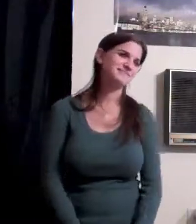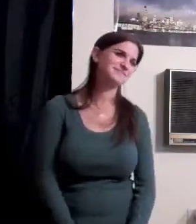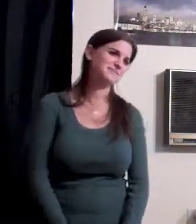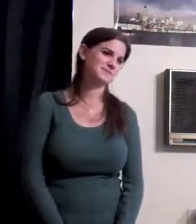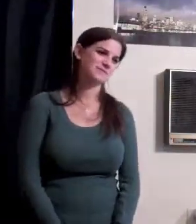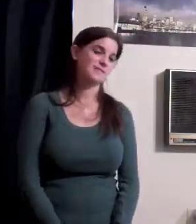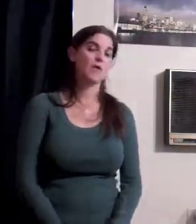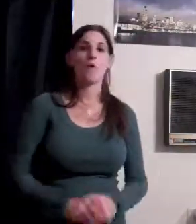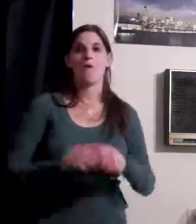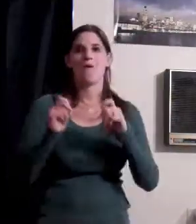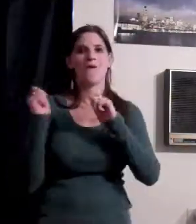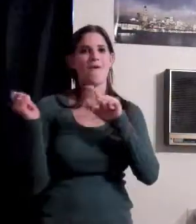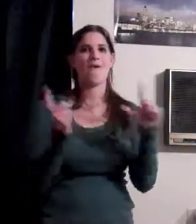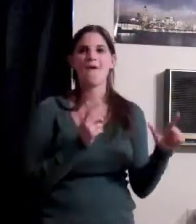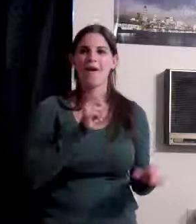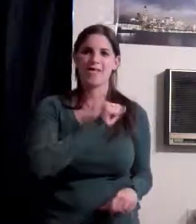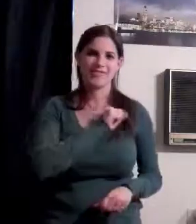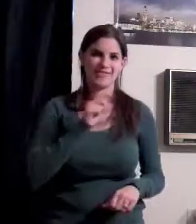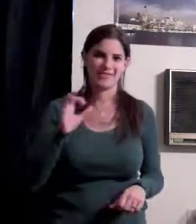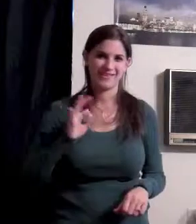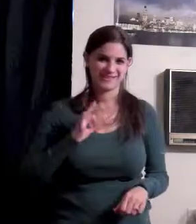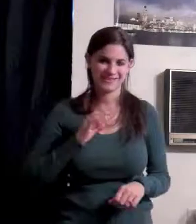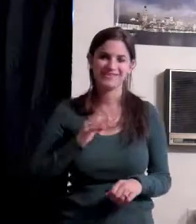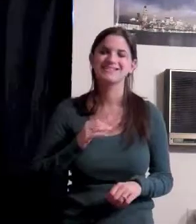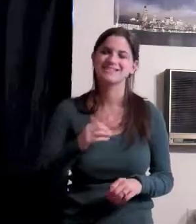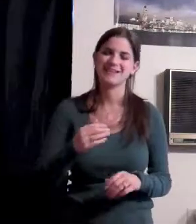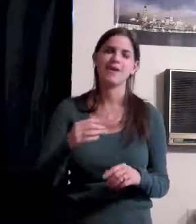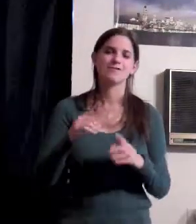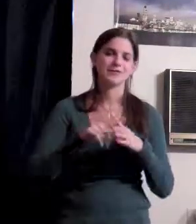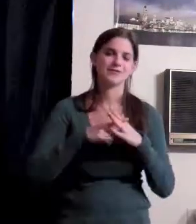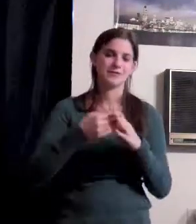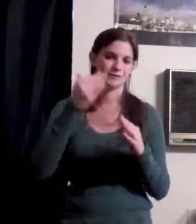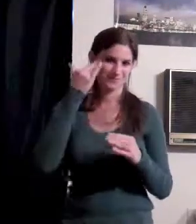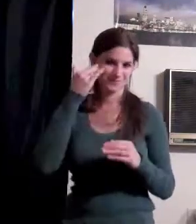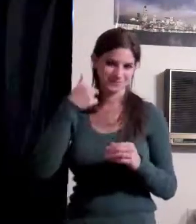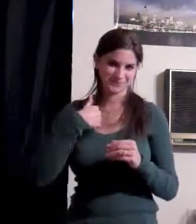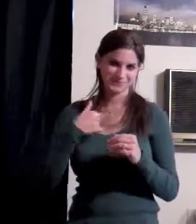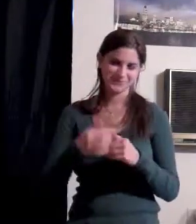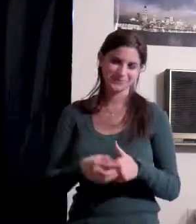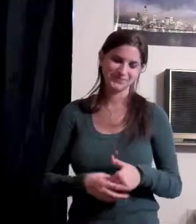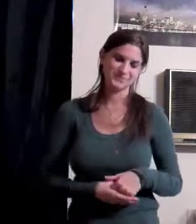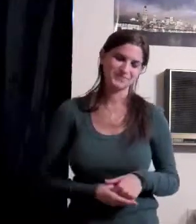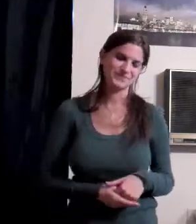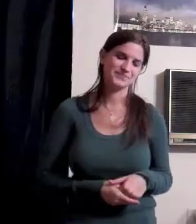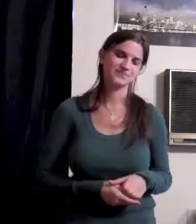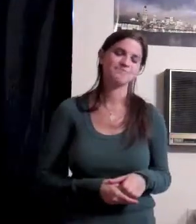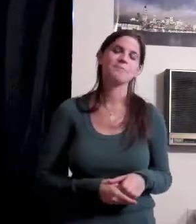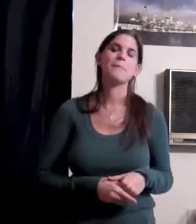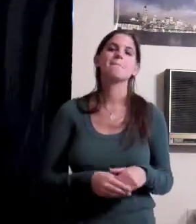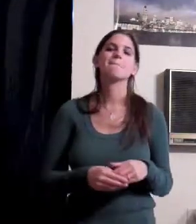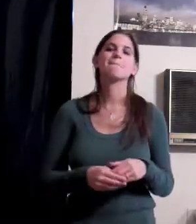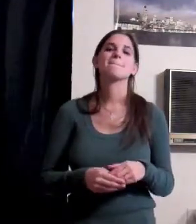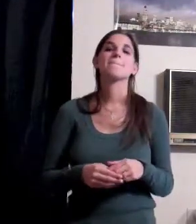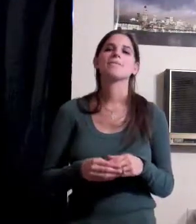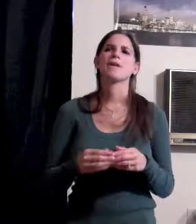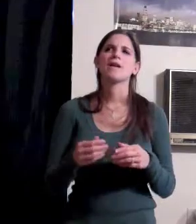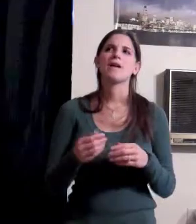All the staff got to know the plucky young volunteer. My next surgeon's appointment was, coincidentally,